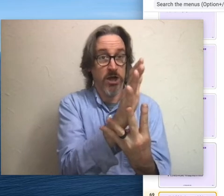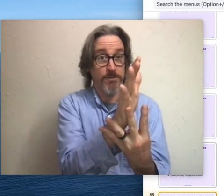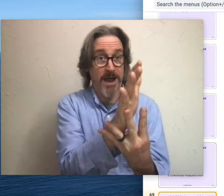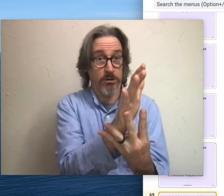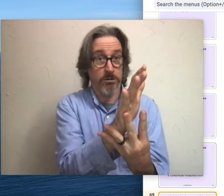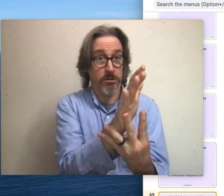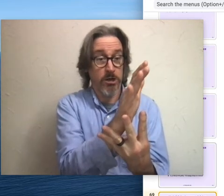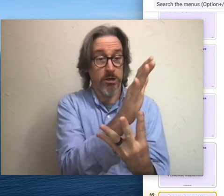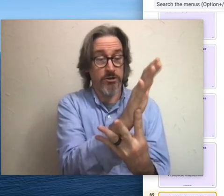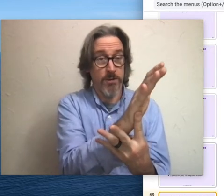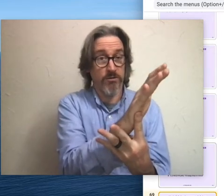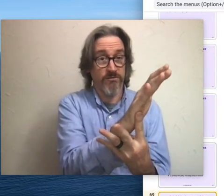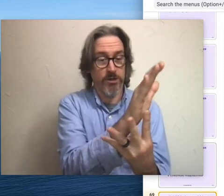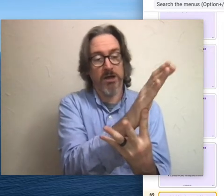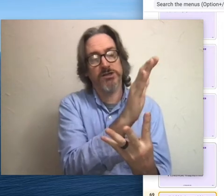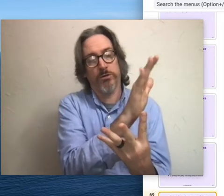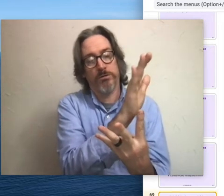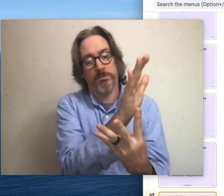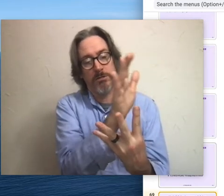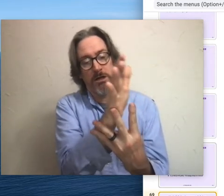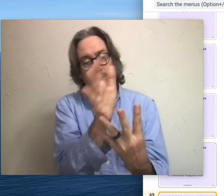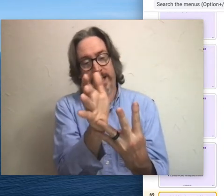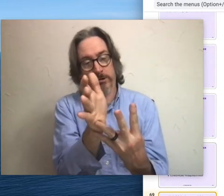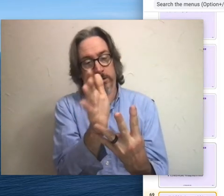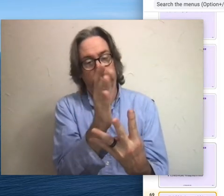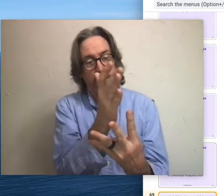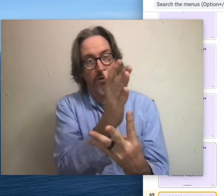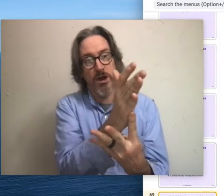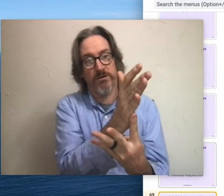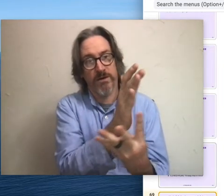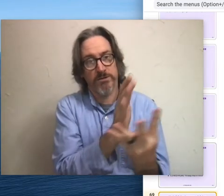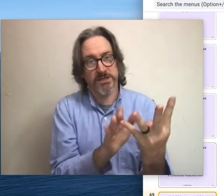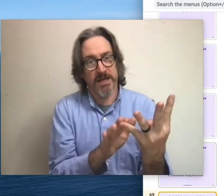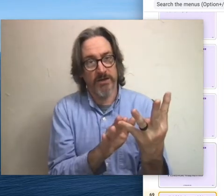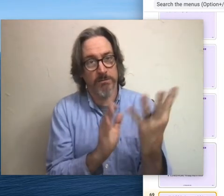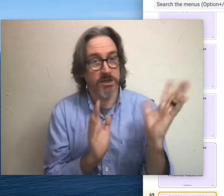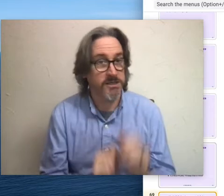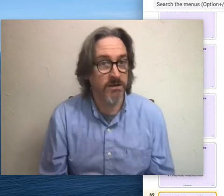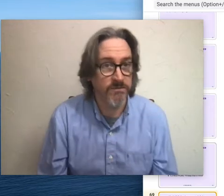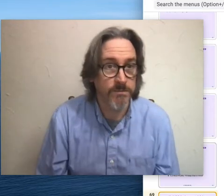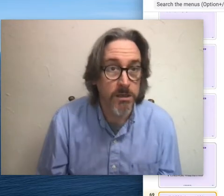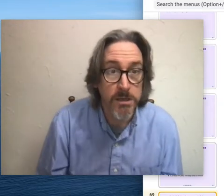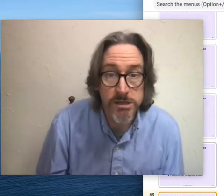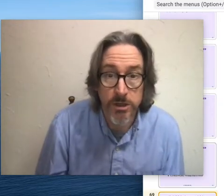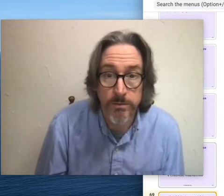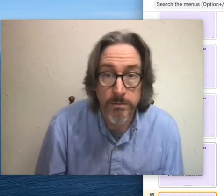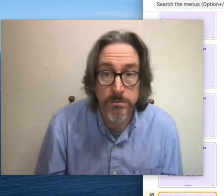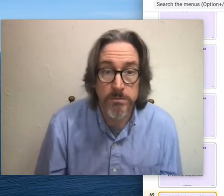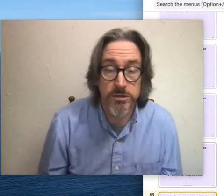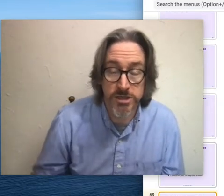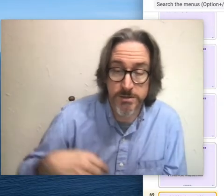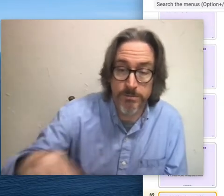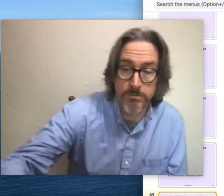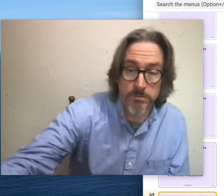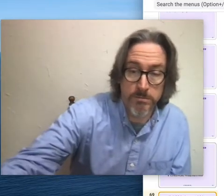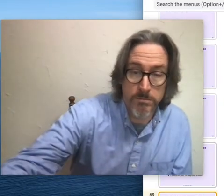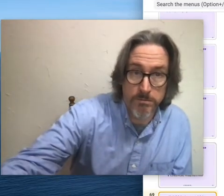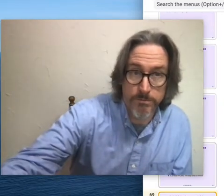to have color pattern, the number of color pattern, the number of objects, and the object itself. So